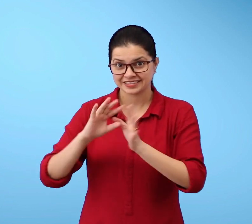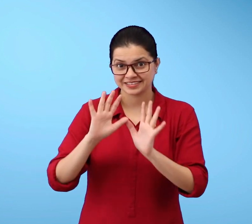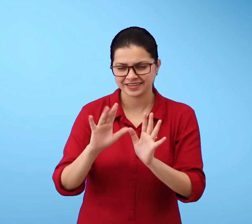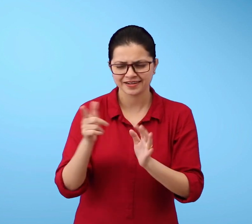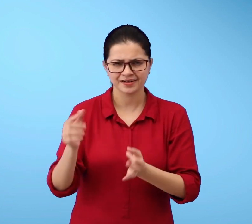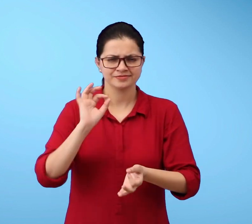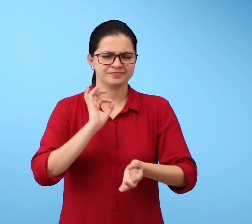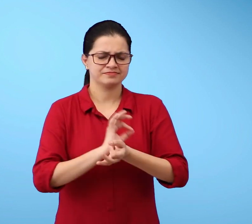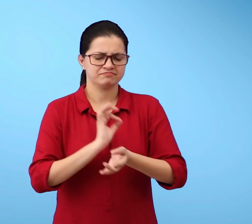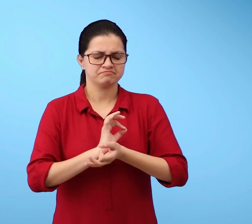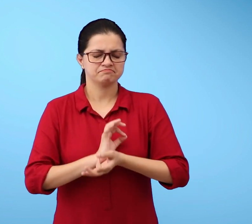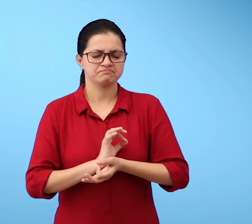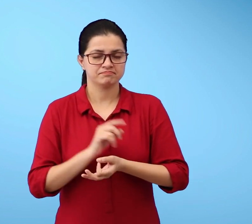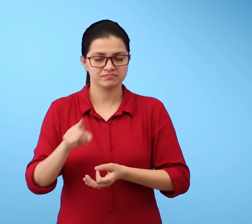He then went to Sarnath,